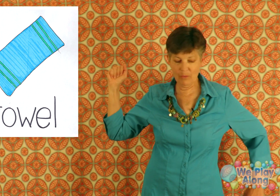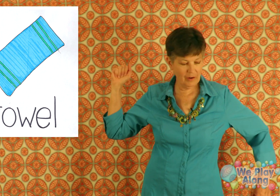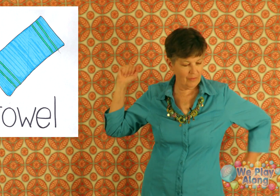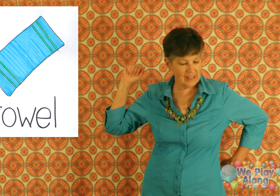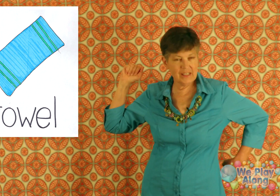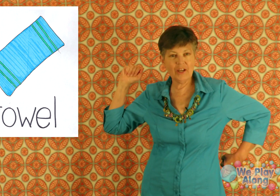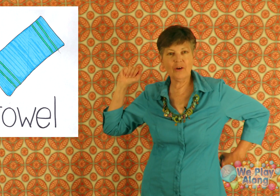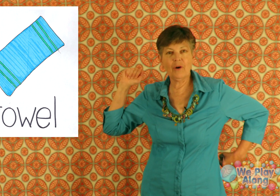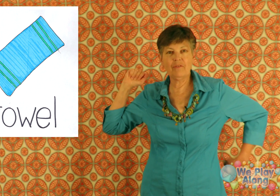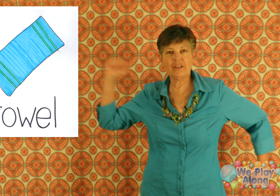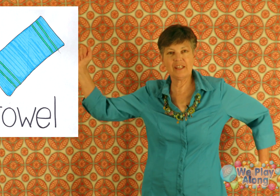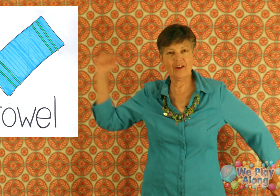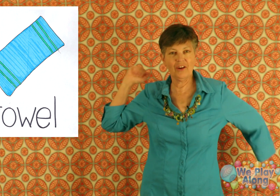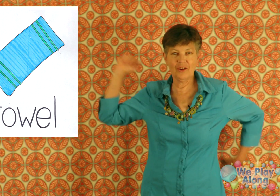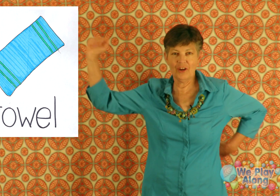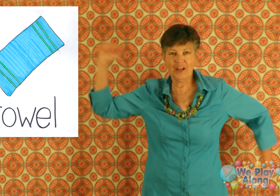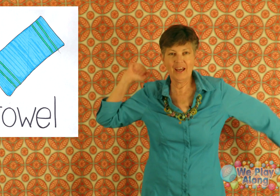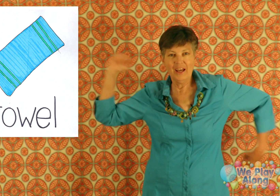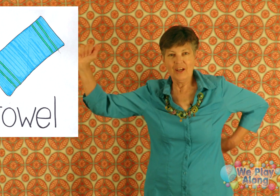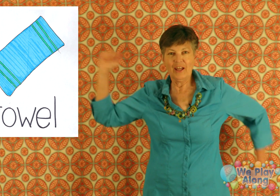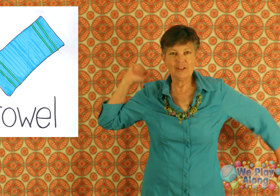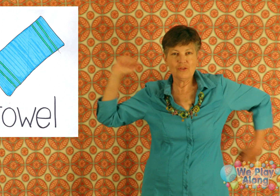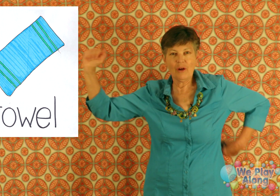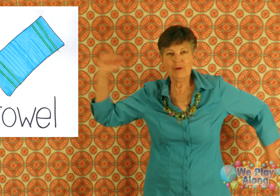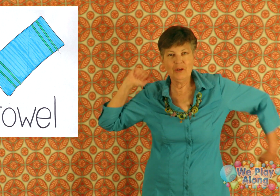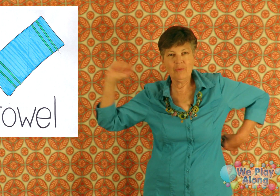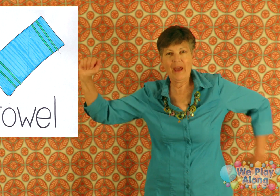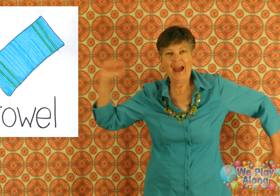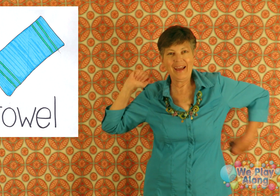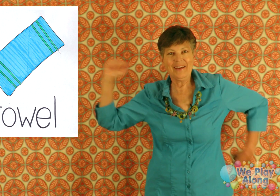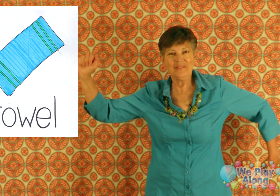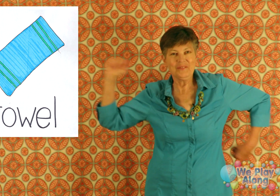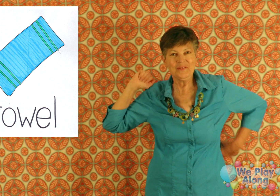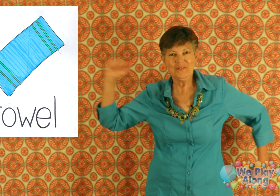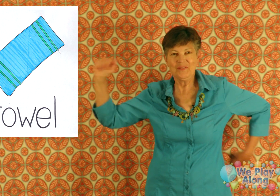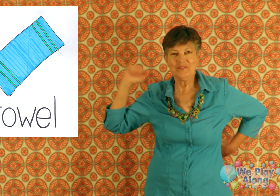1 fist here, 1 fist down here, and you're going to like scrubbing your back.